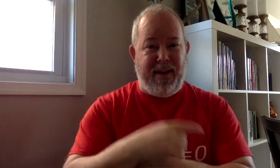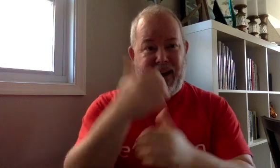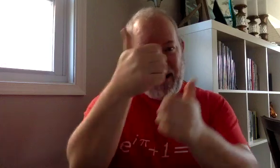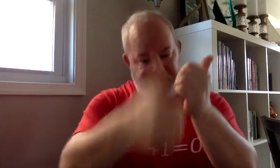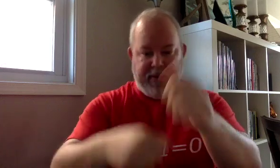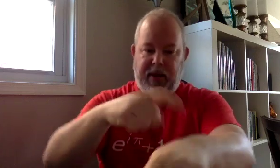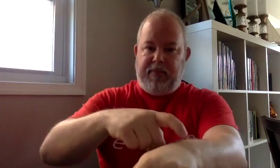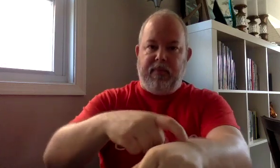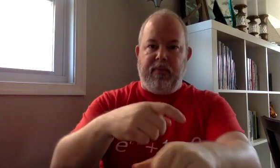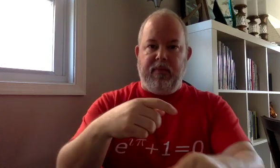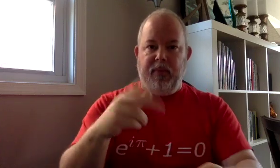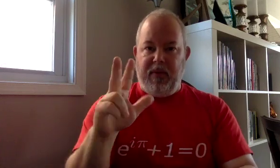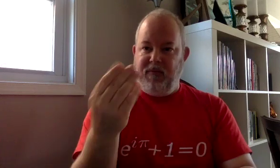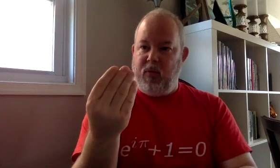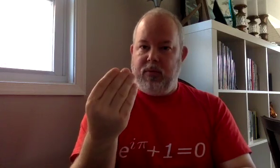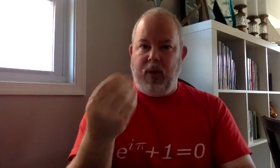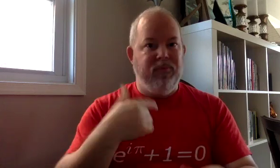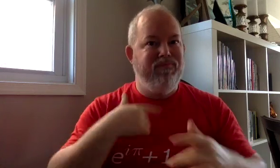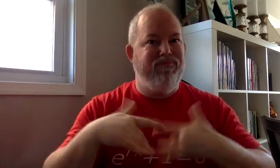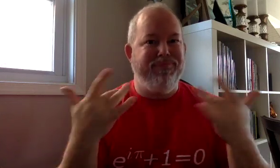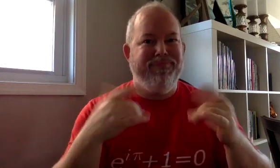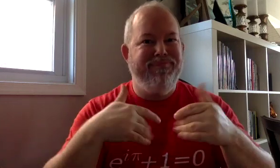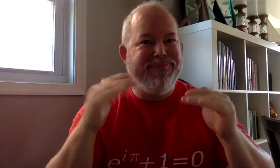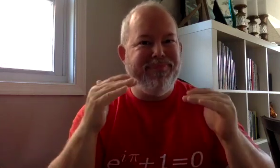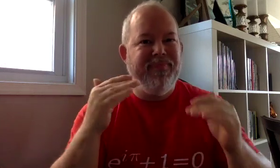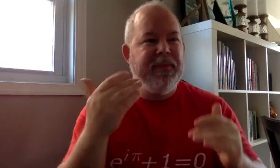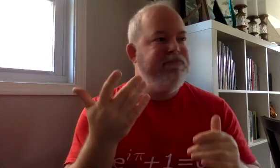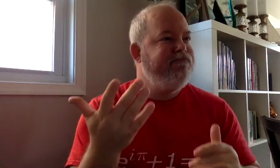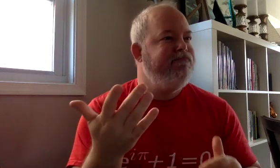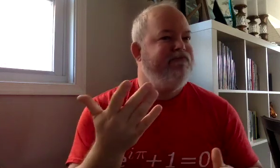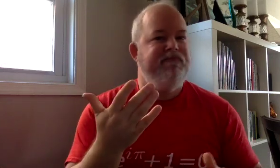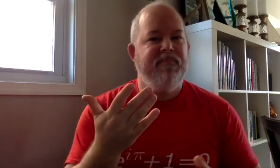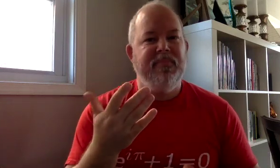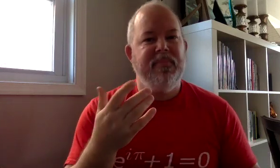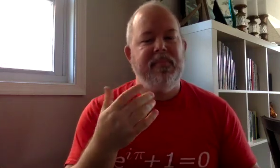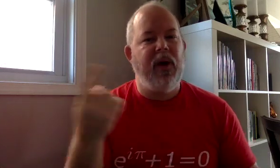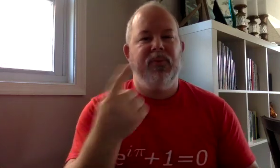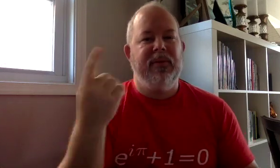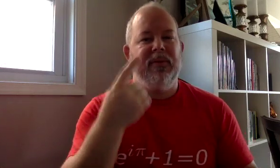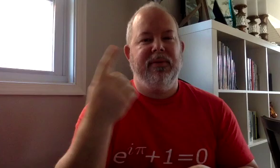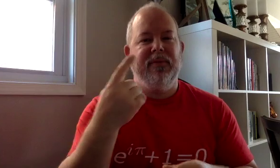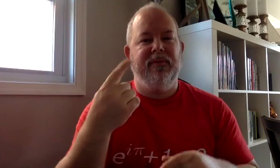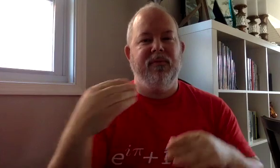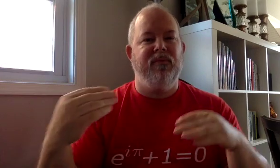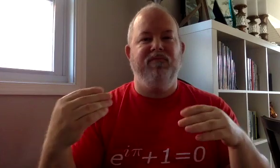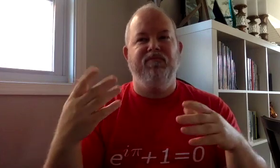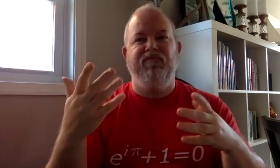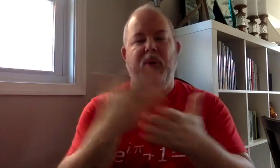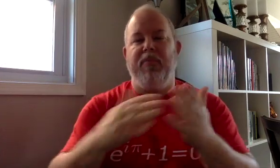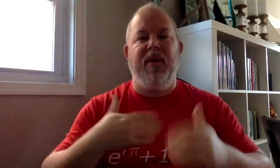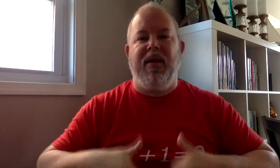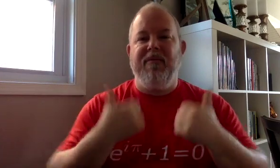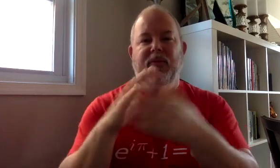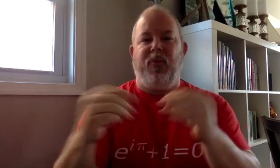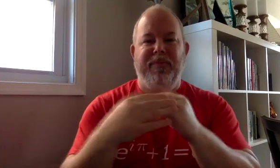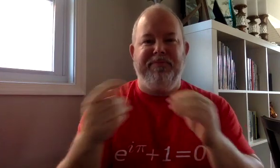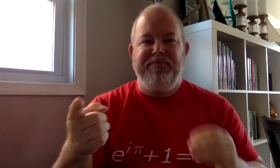now. So what about shutting down this kind of content on platforms where it lives, right? We talked about the responsibility for some of these social media platforms, whether it's TikTok, Twitter,